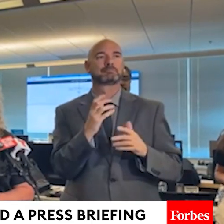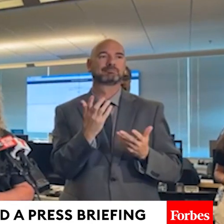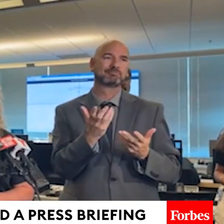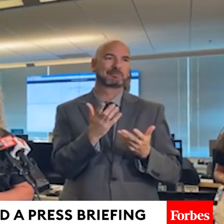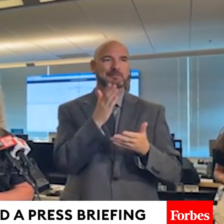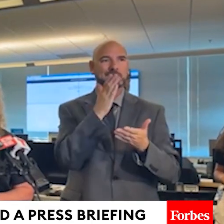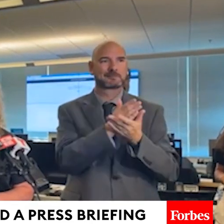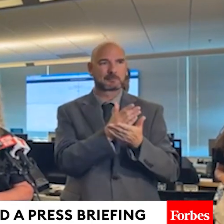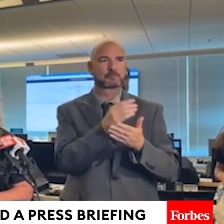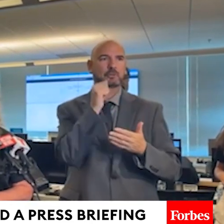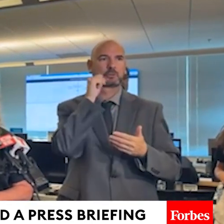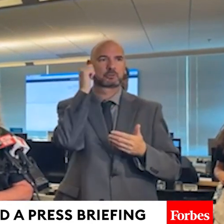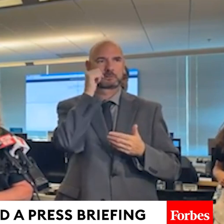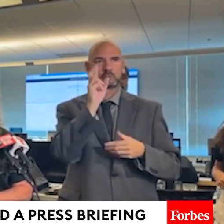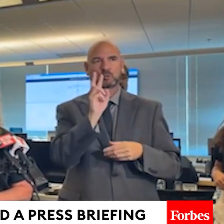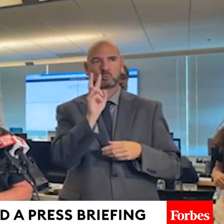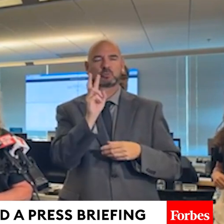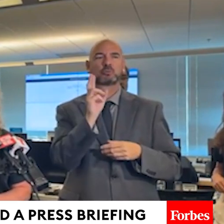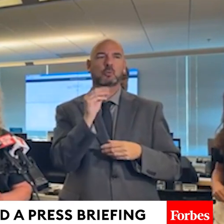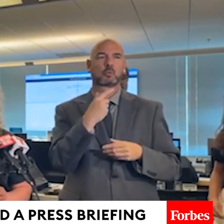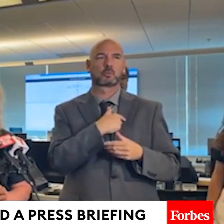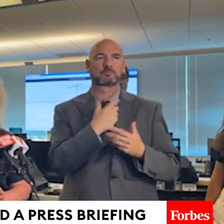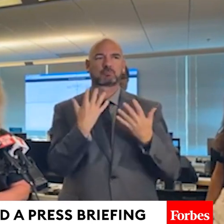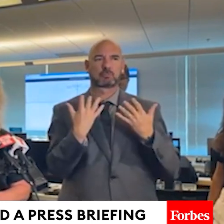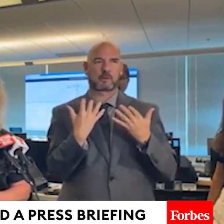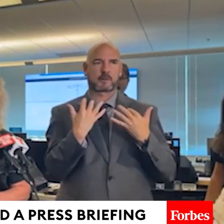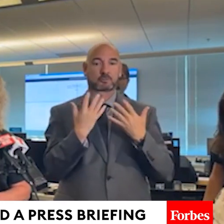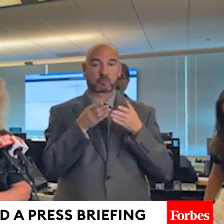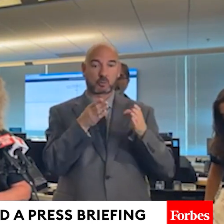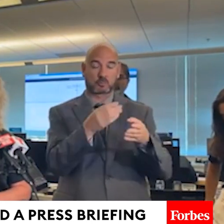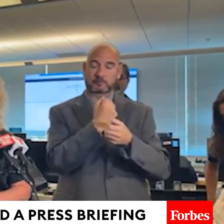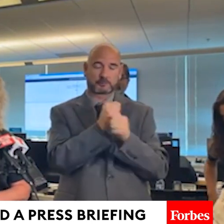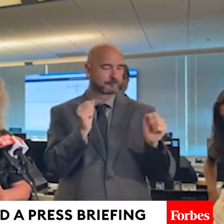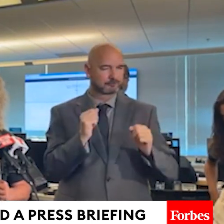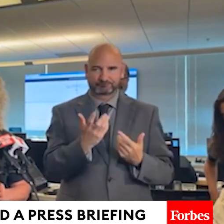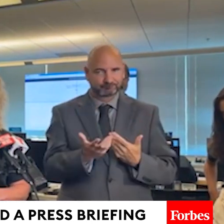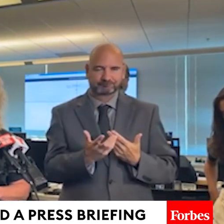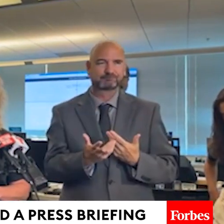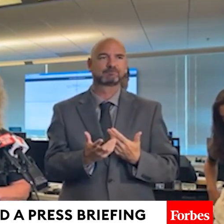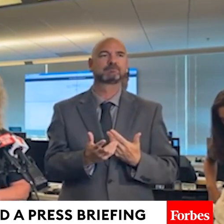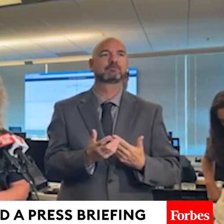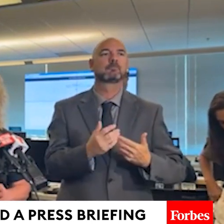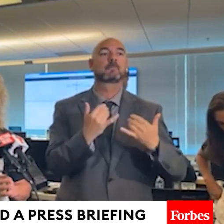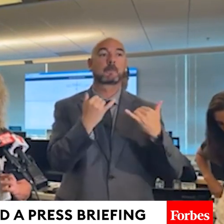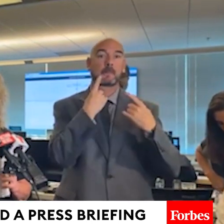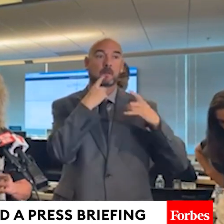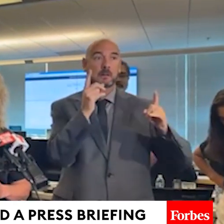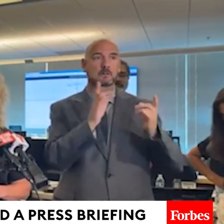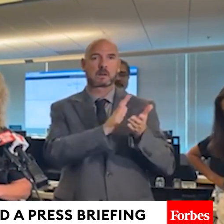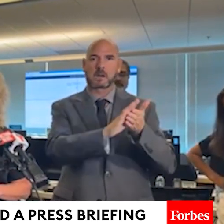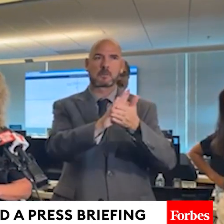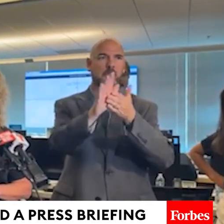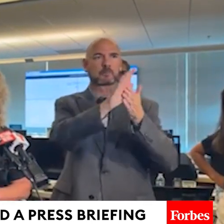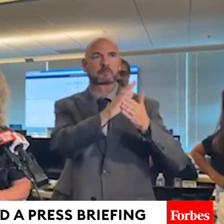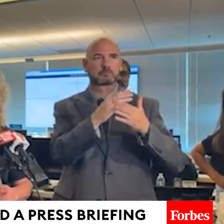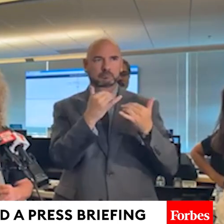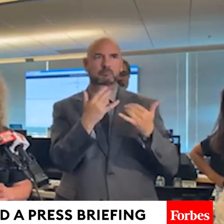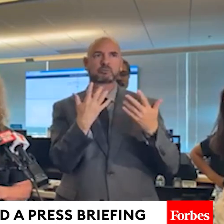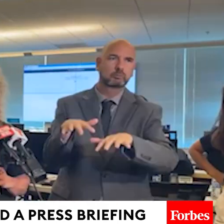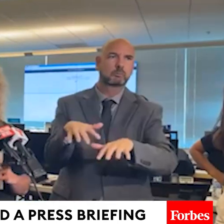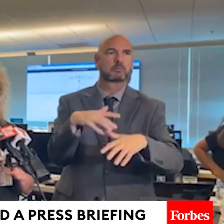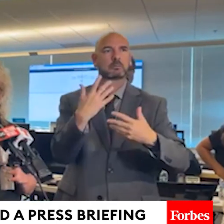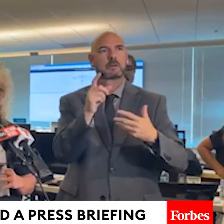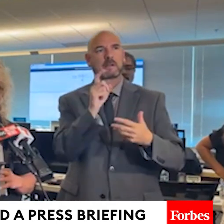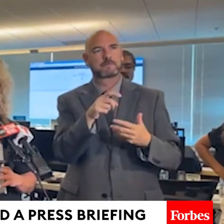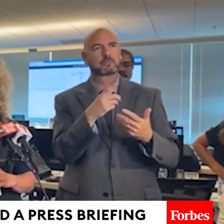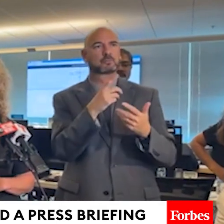So you know, that meant that the roads were unsafe. So everything has to be safe, and water has to be receded, debris has to be removed for us